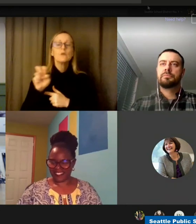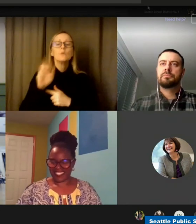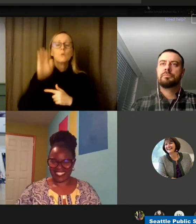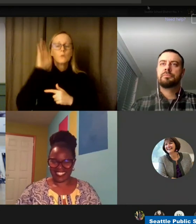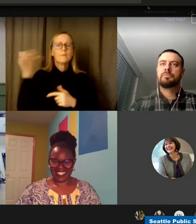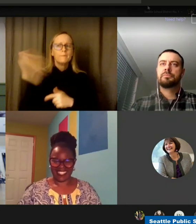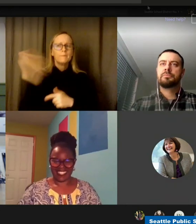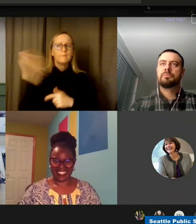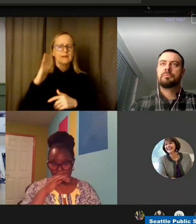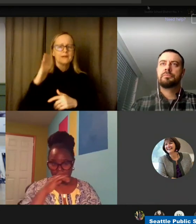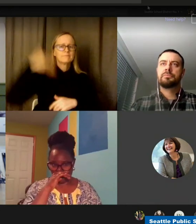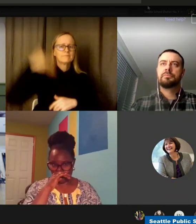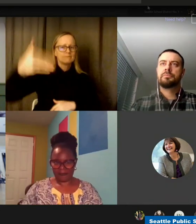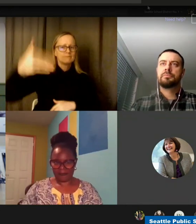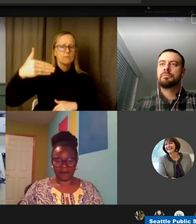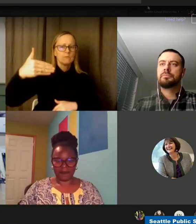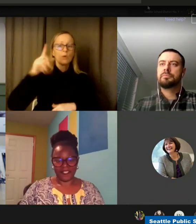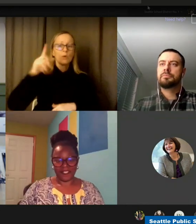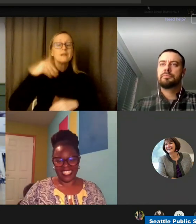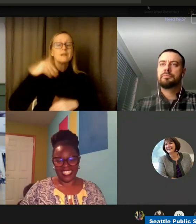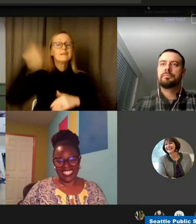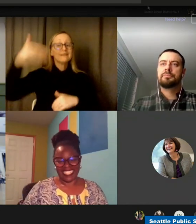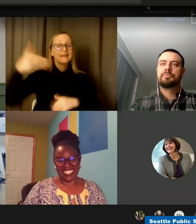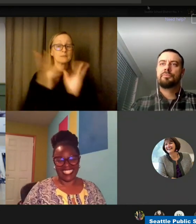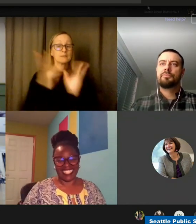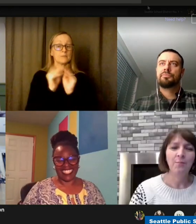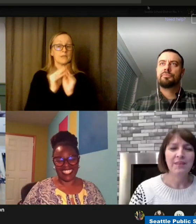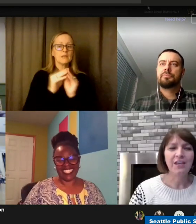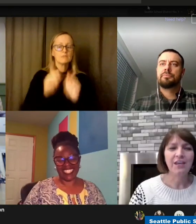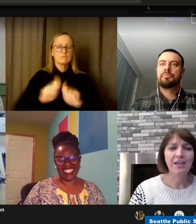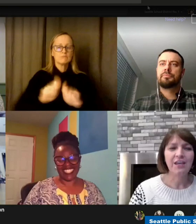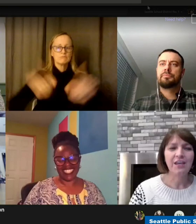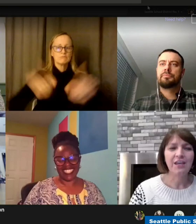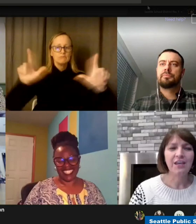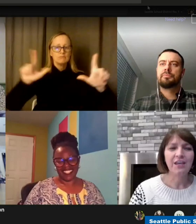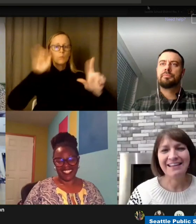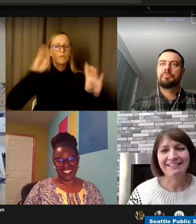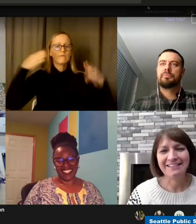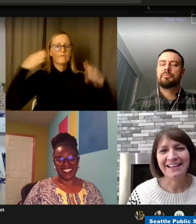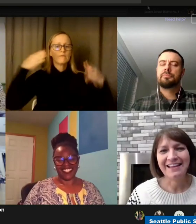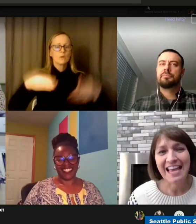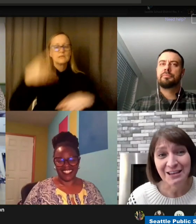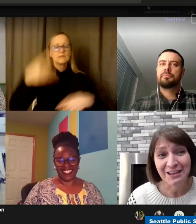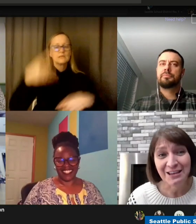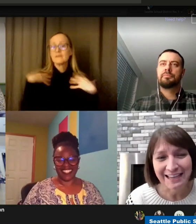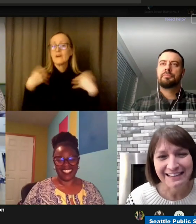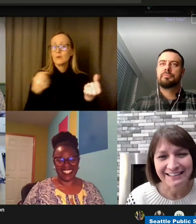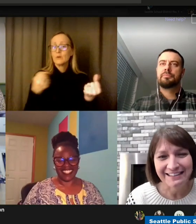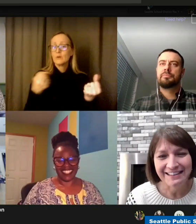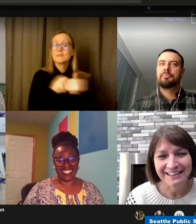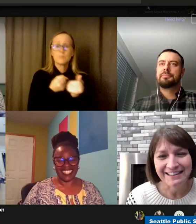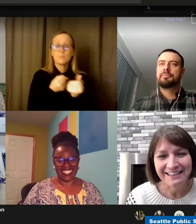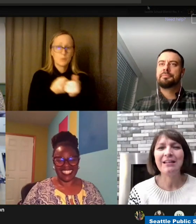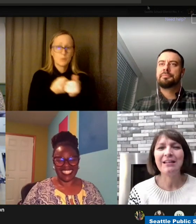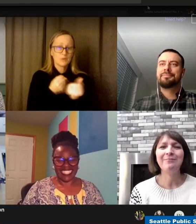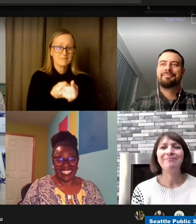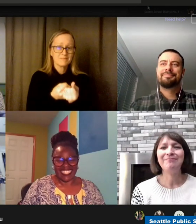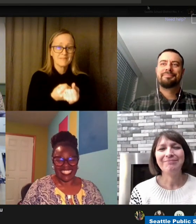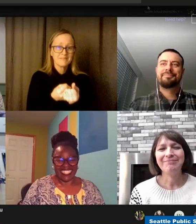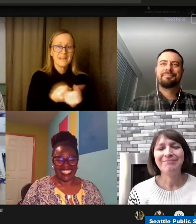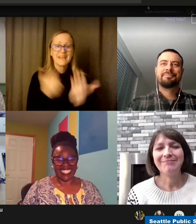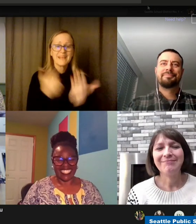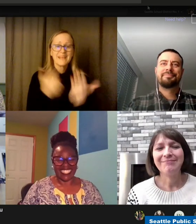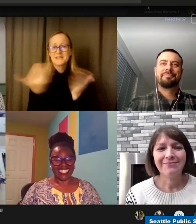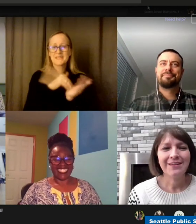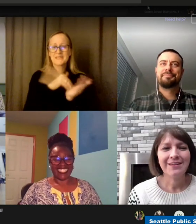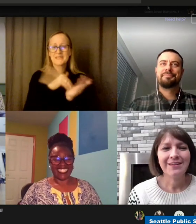town hall focused on mental health supports. So I hope that you will join us then. And thank you again. Thanks, everybody. Thank